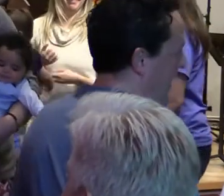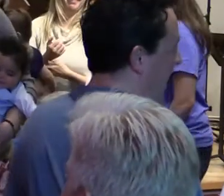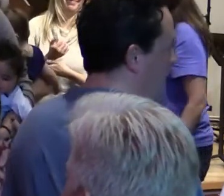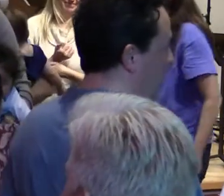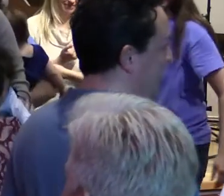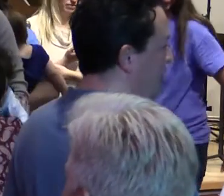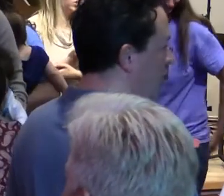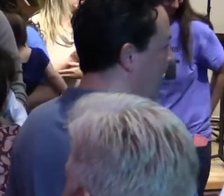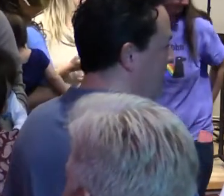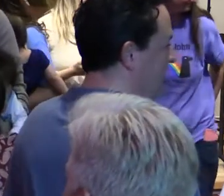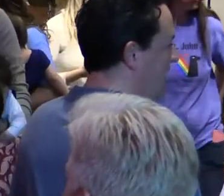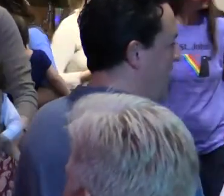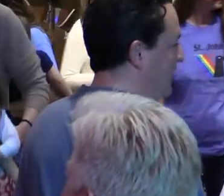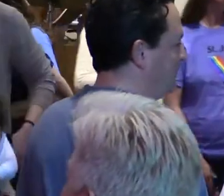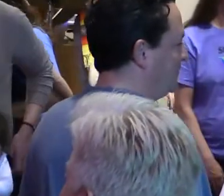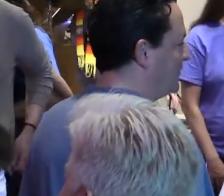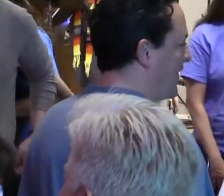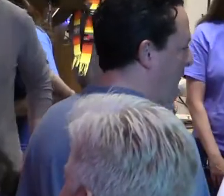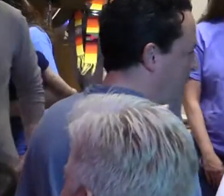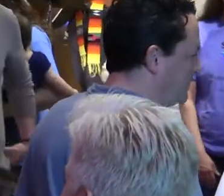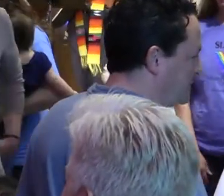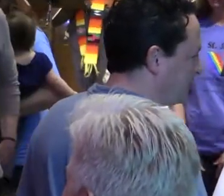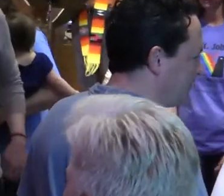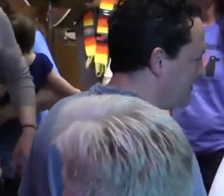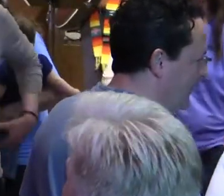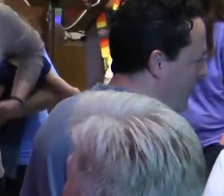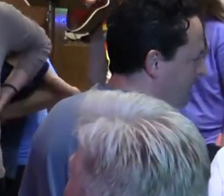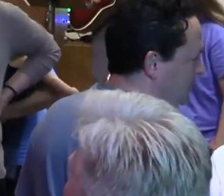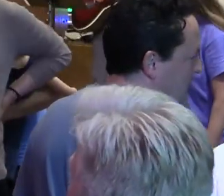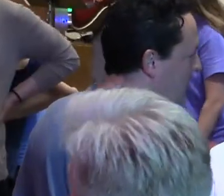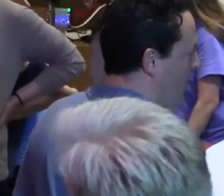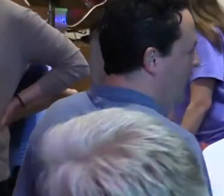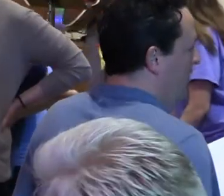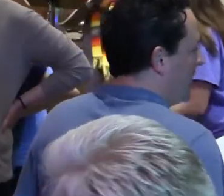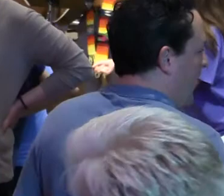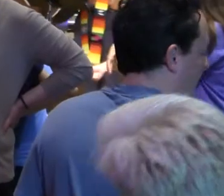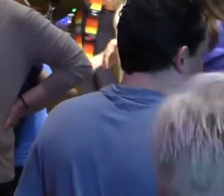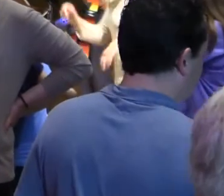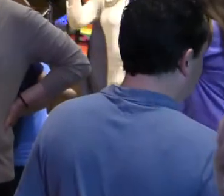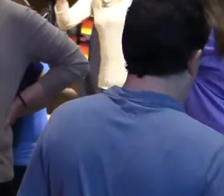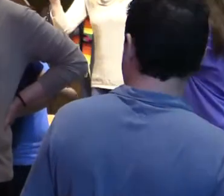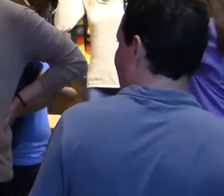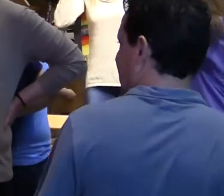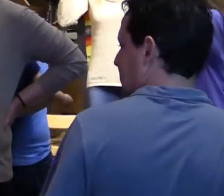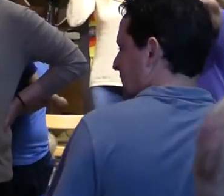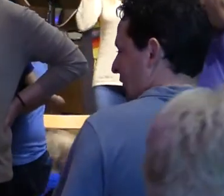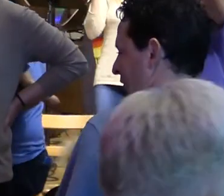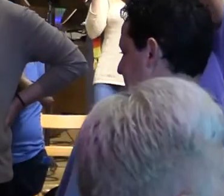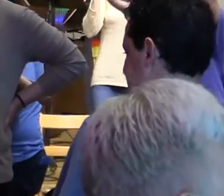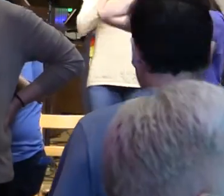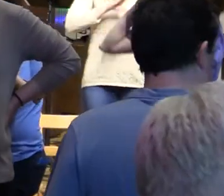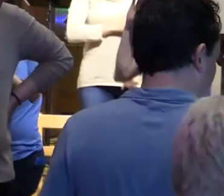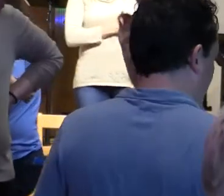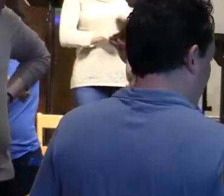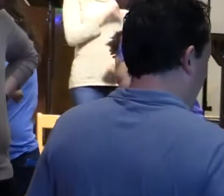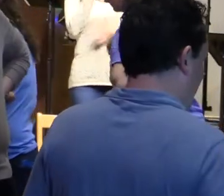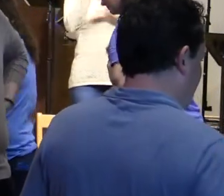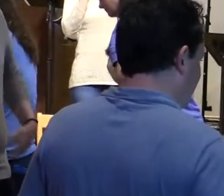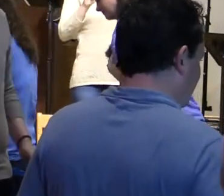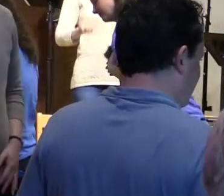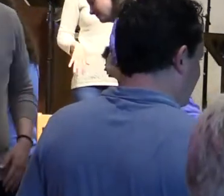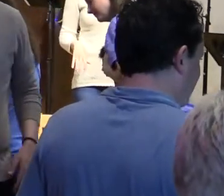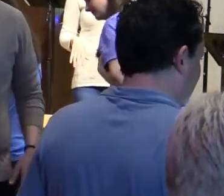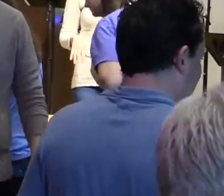I hate to break this up, but we've got another couple songs to sing. If you'll make your way back to your seats, we'll sing All the People